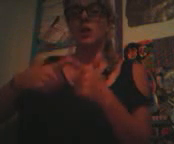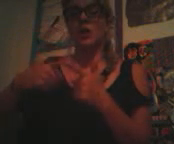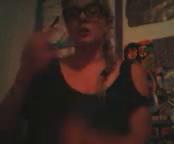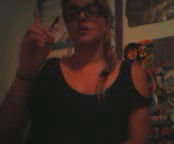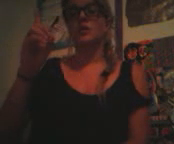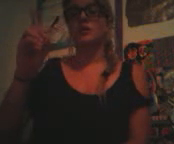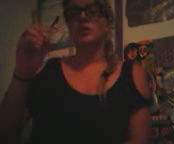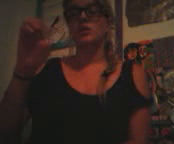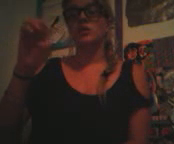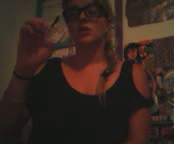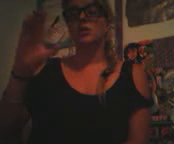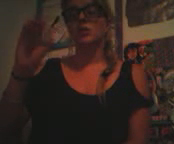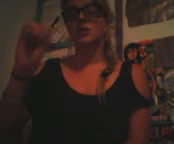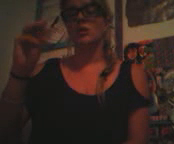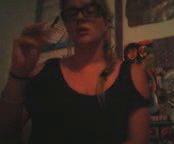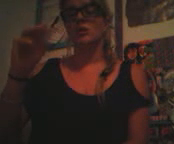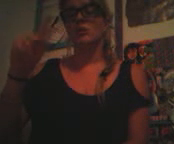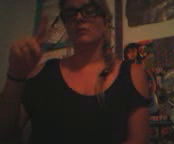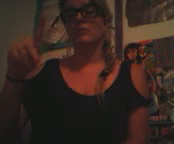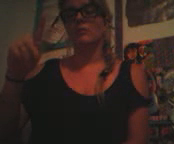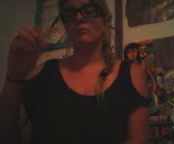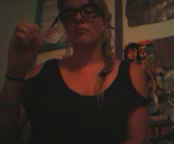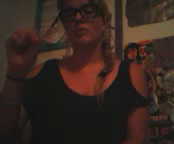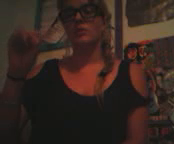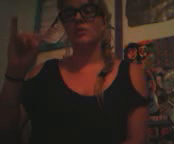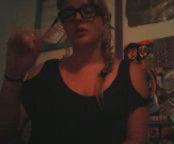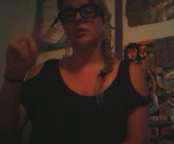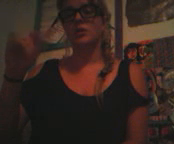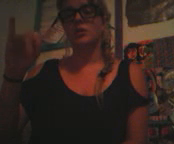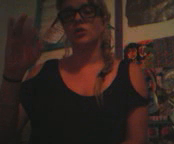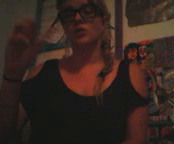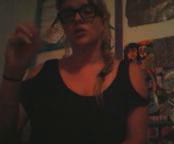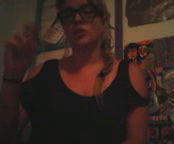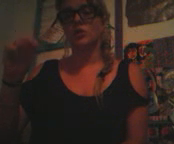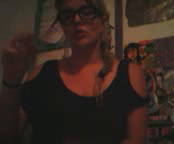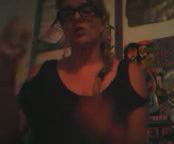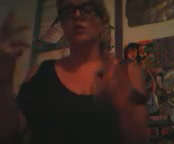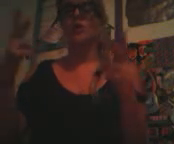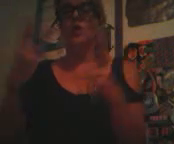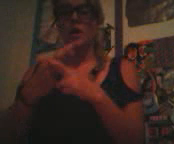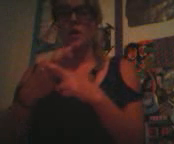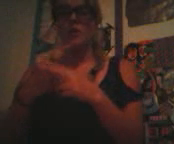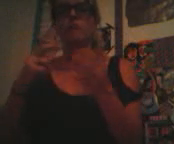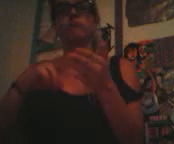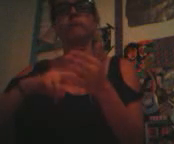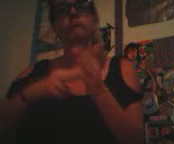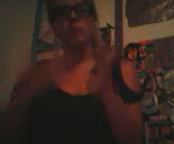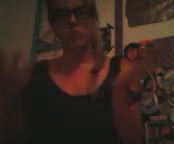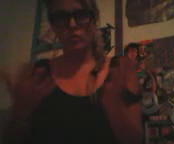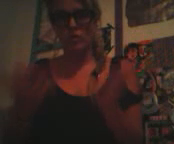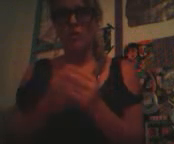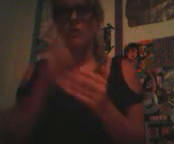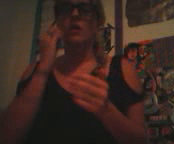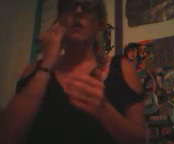think of something decomposed. When something decomposes, it breaks apart, and that's exactly what happens here. The reactant is simply this. In this case, it's hydrogen